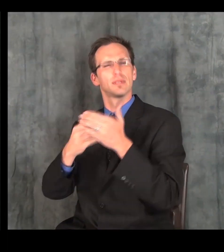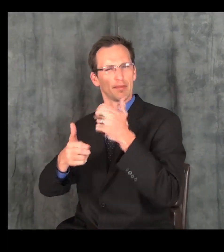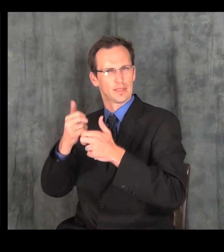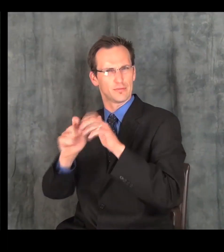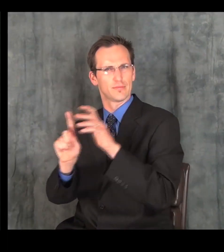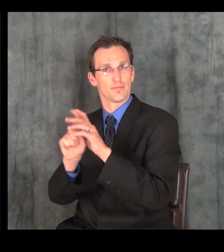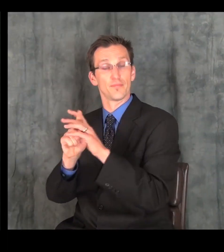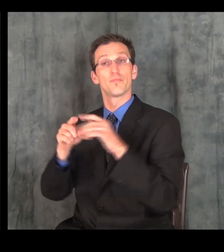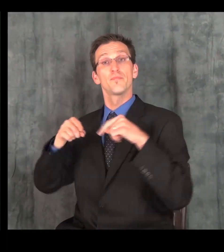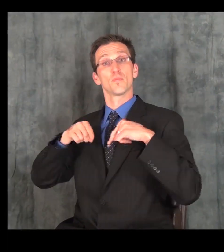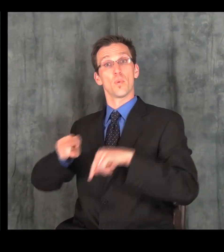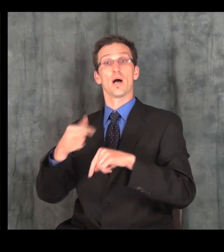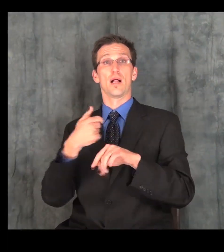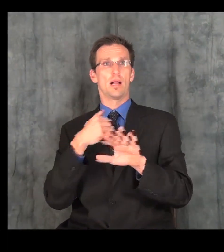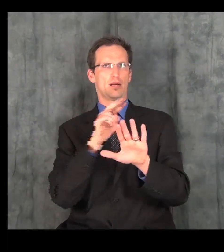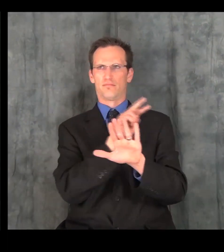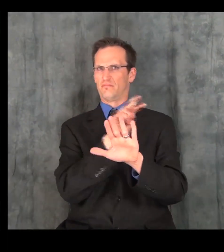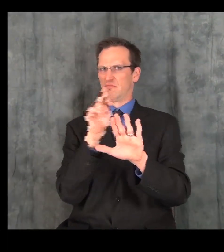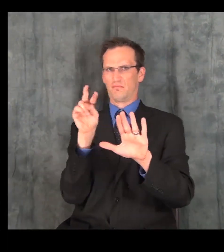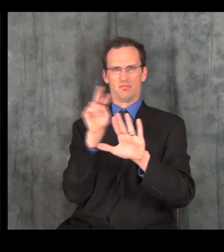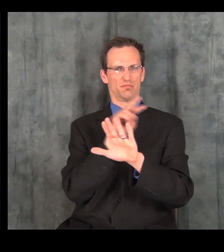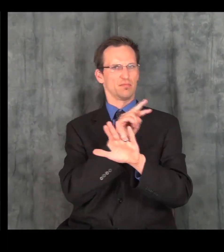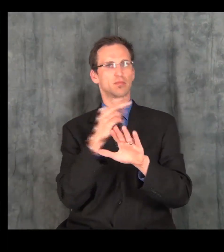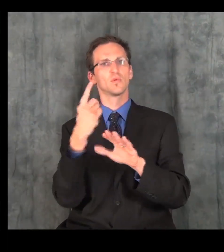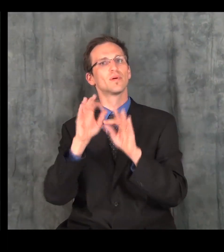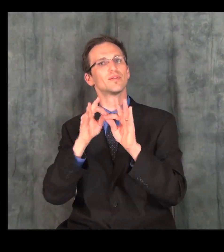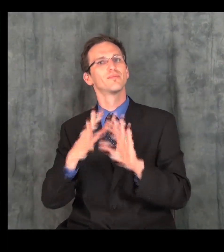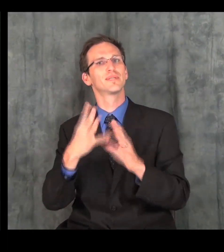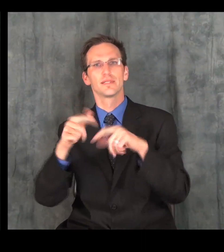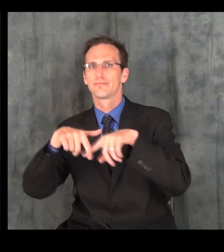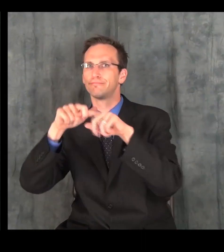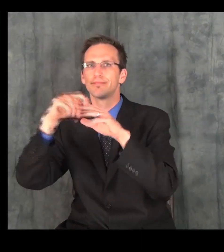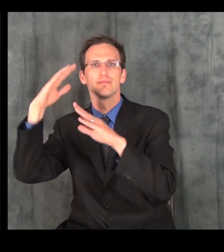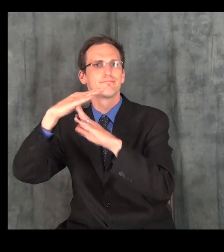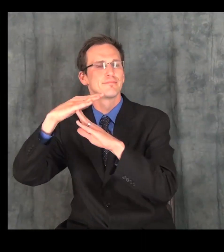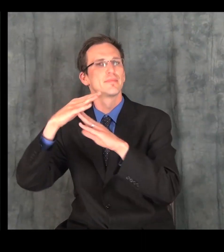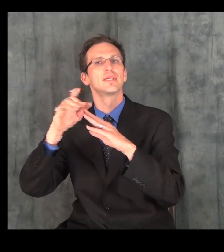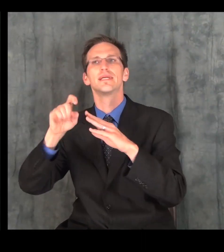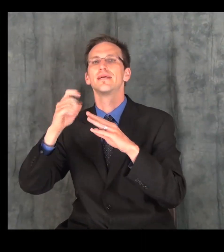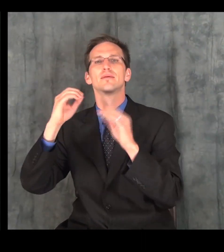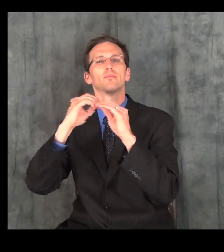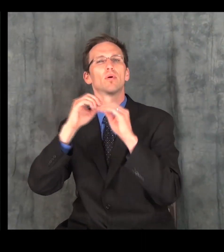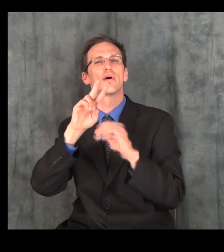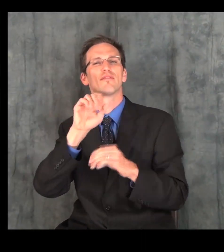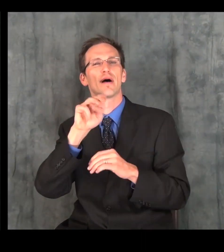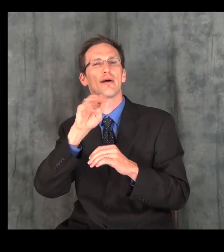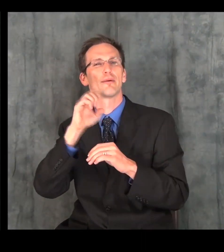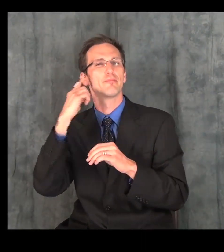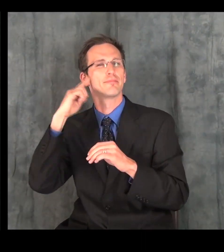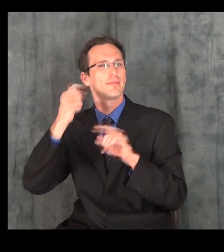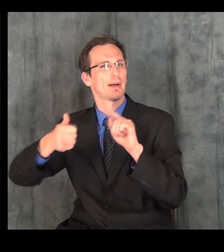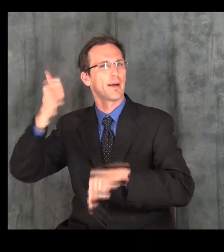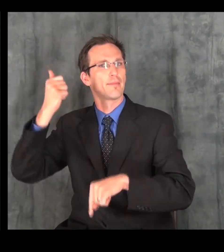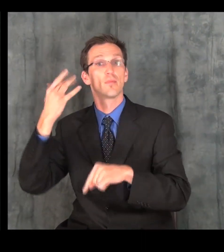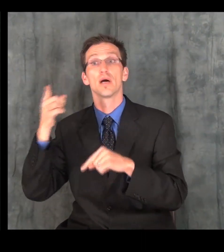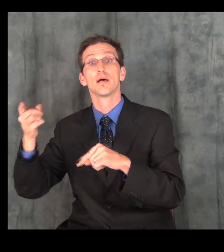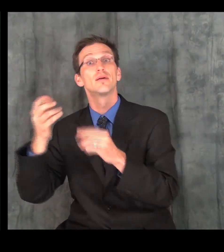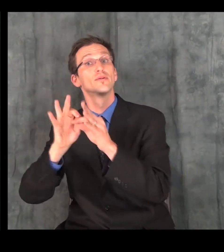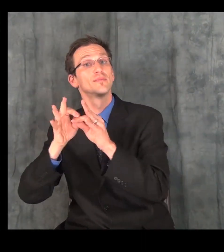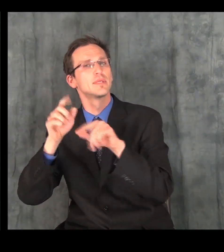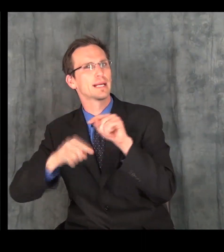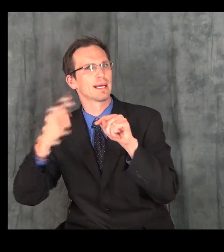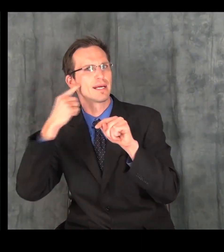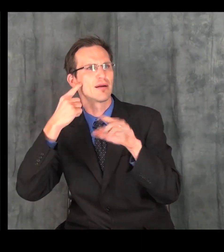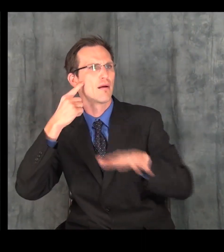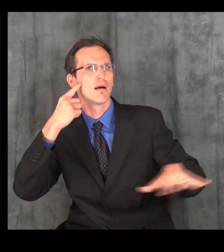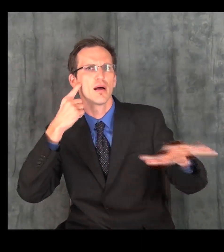specifically stopped and asked for the volume to be turned up somehow because they were struggling to hear what was going on in the courtroom. So they then spent a few